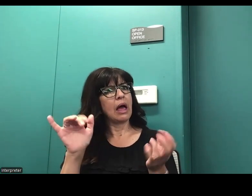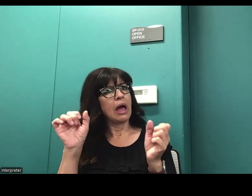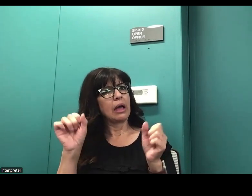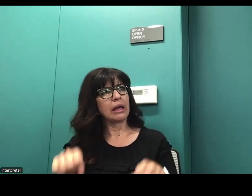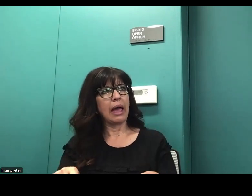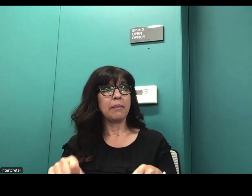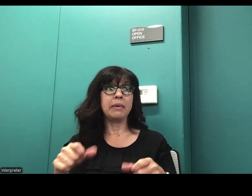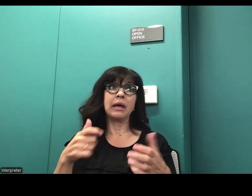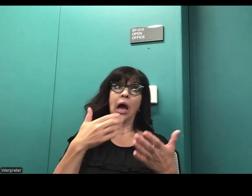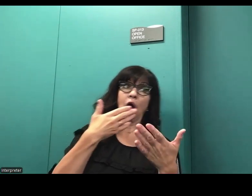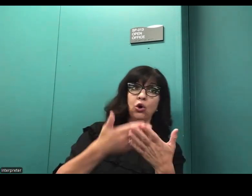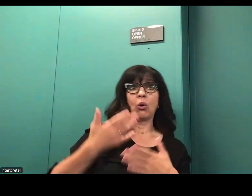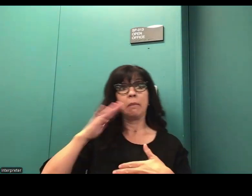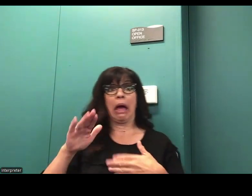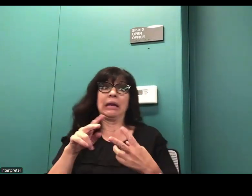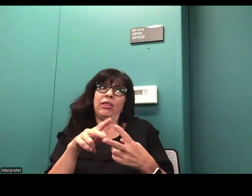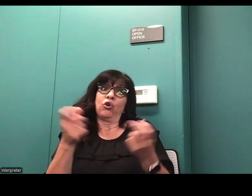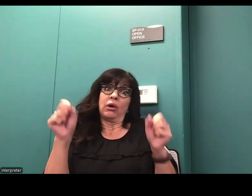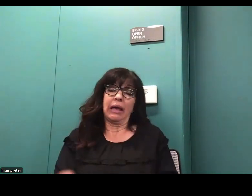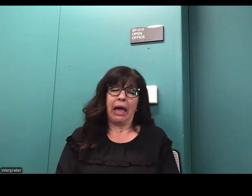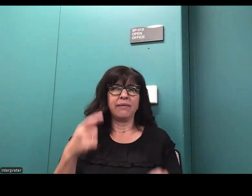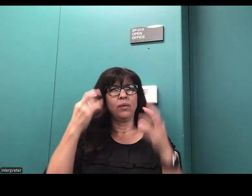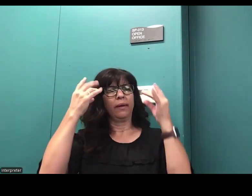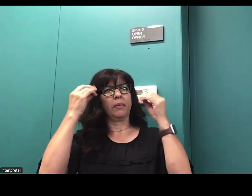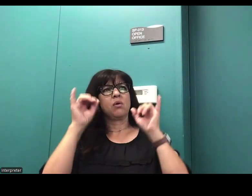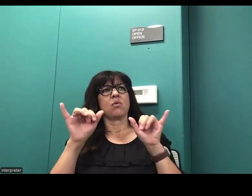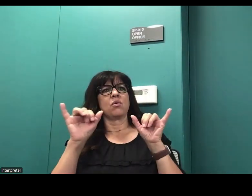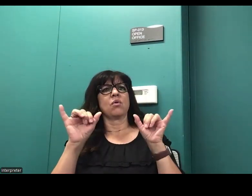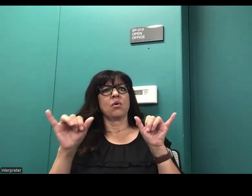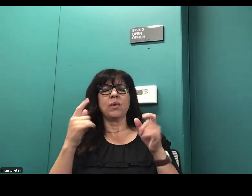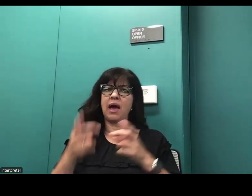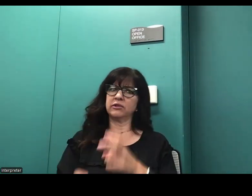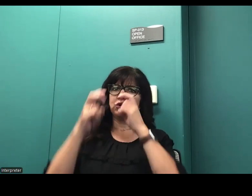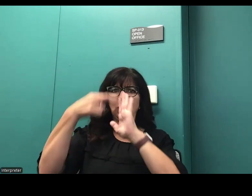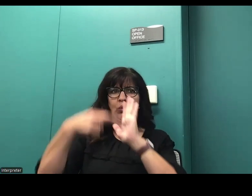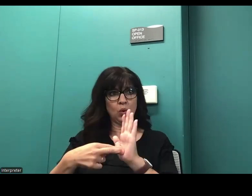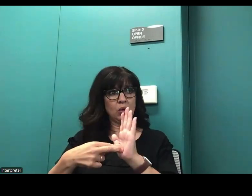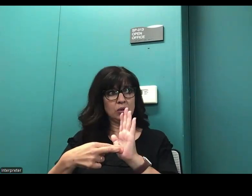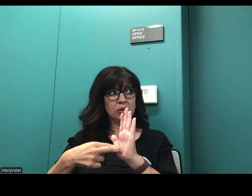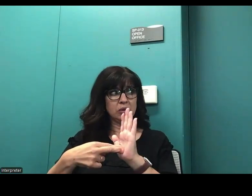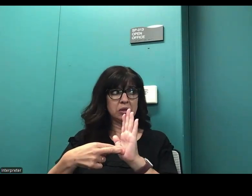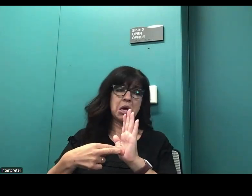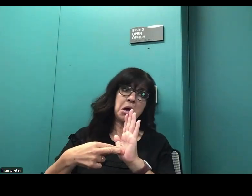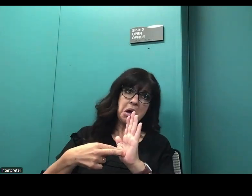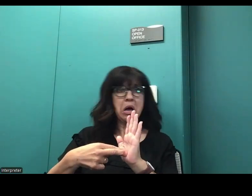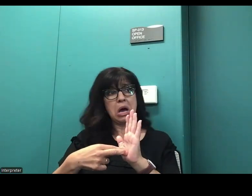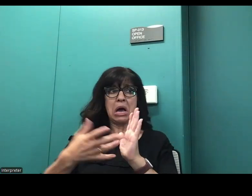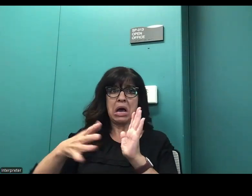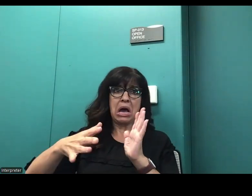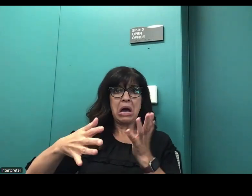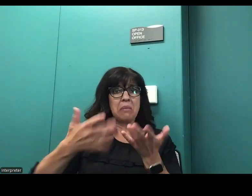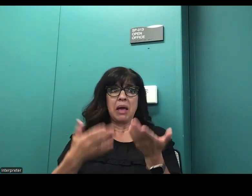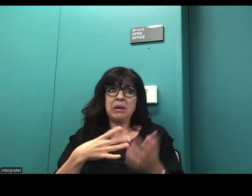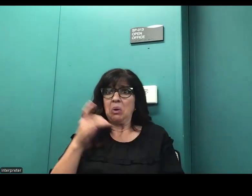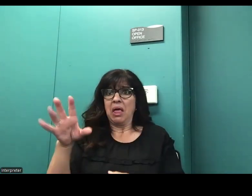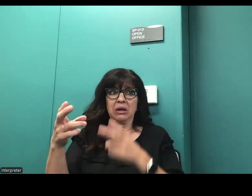a good or a bad thing, if you really think about it. If we have strict rules on it, we might not